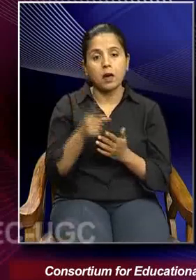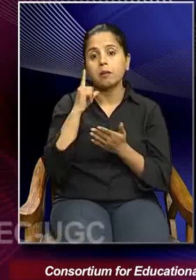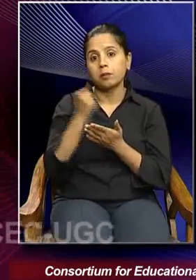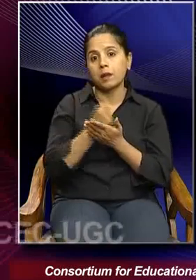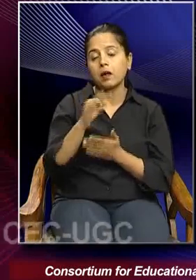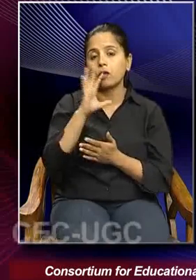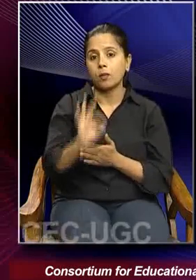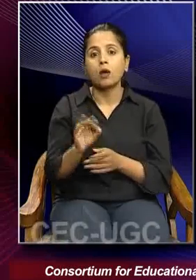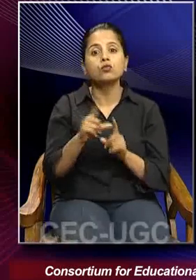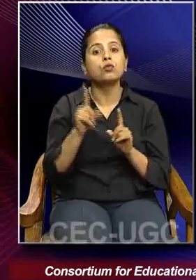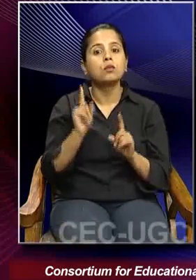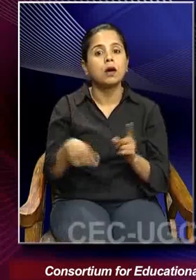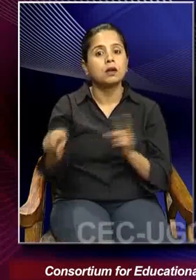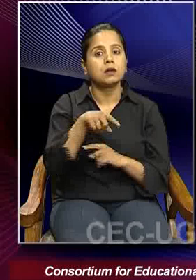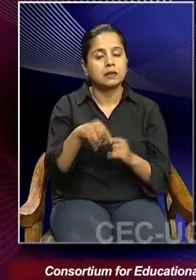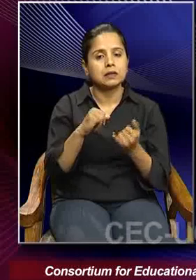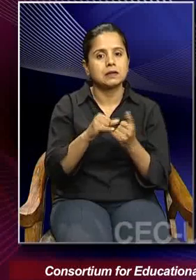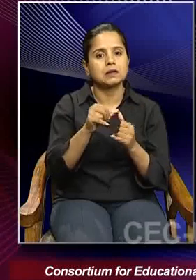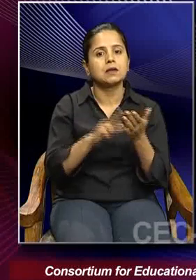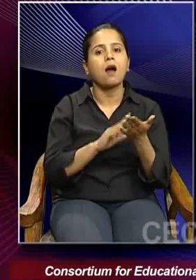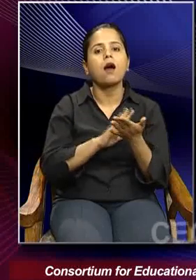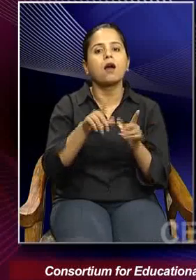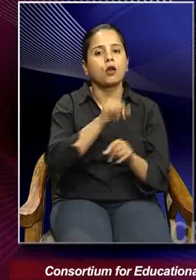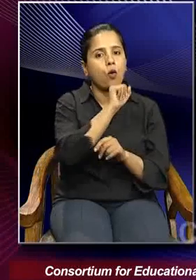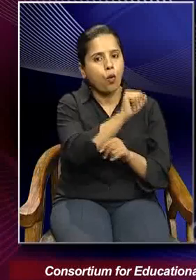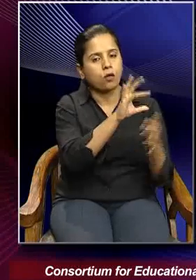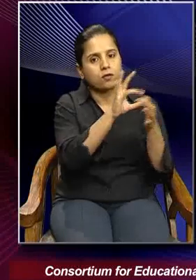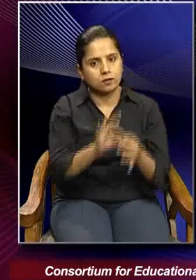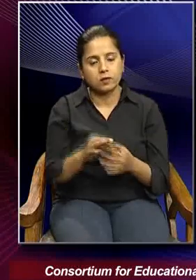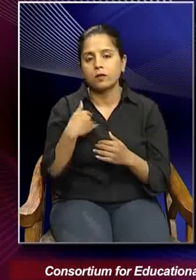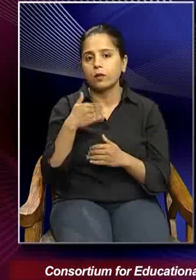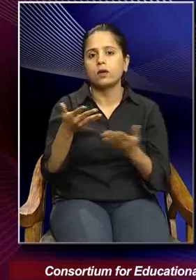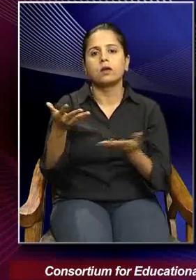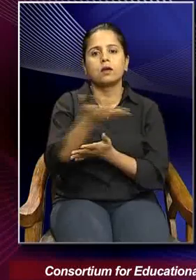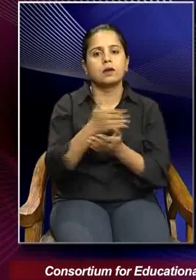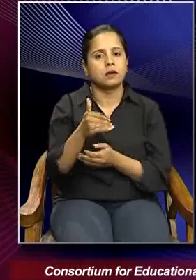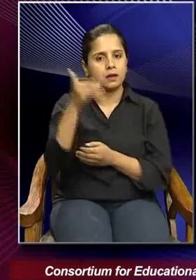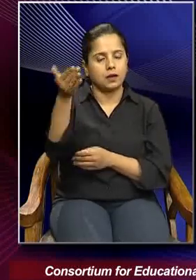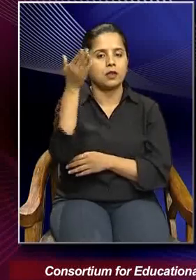practical application of Sāṅkhya philosophy. So that we will be discussing in our